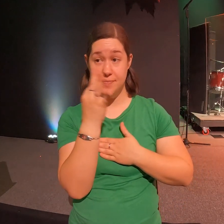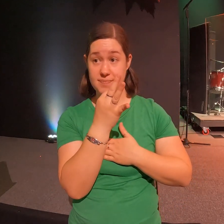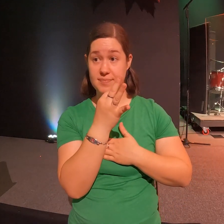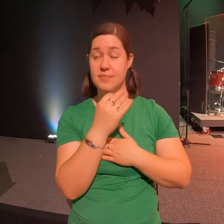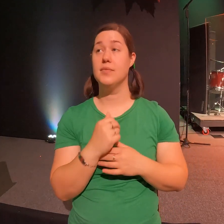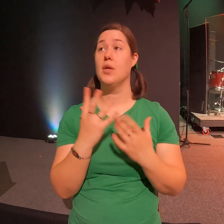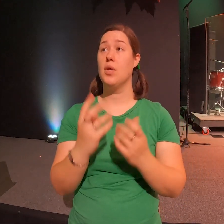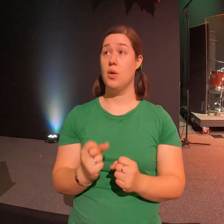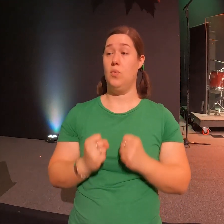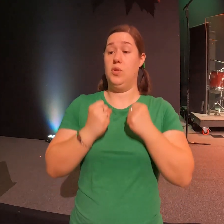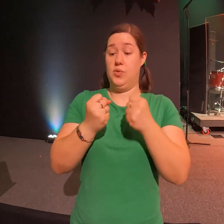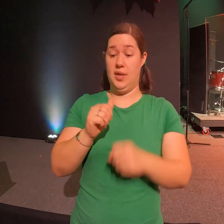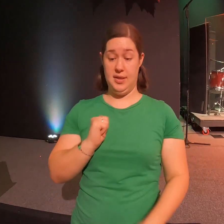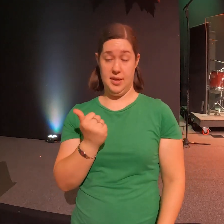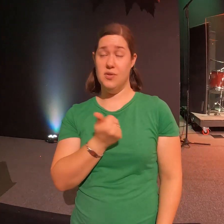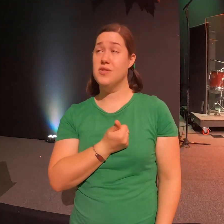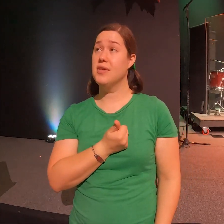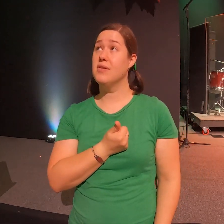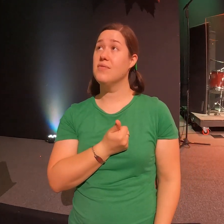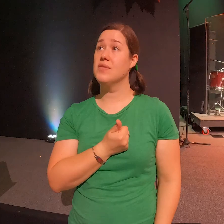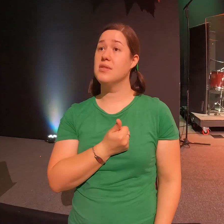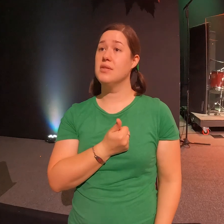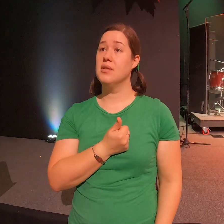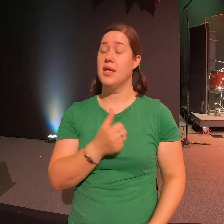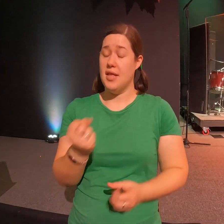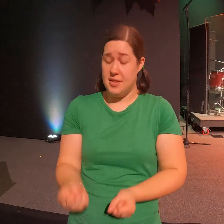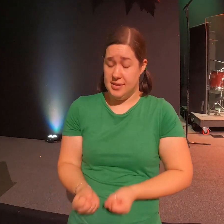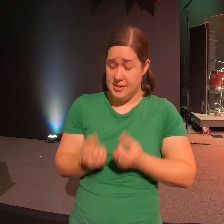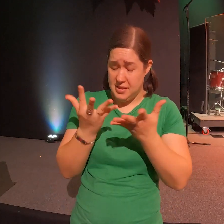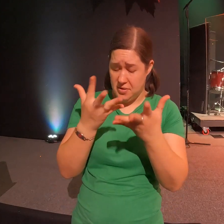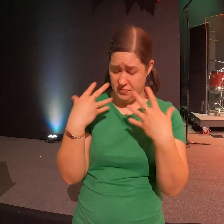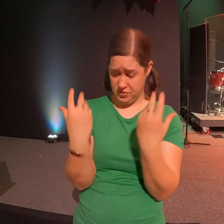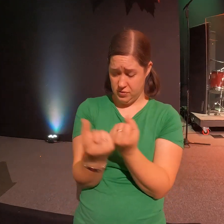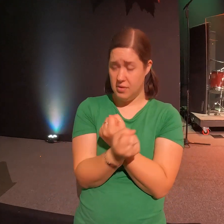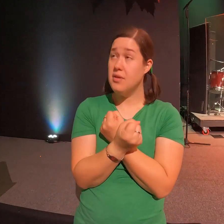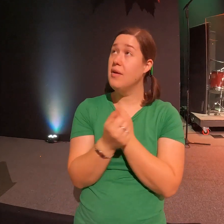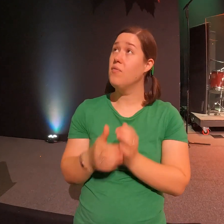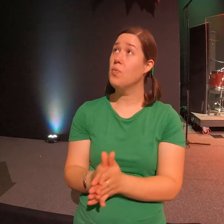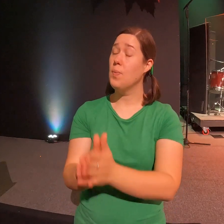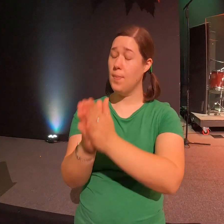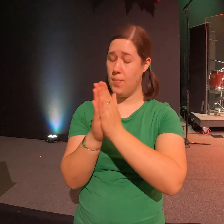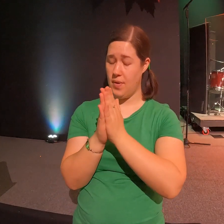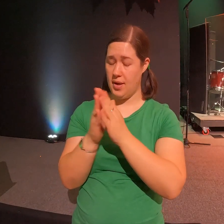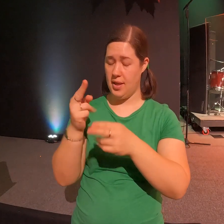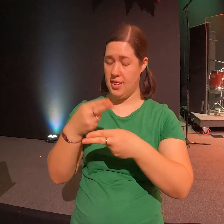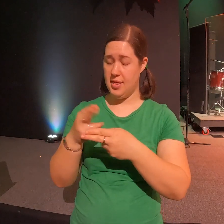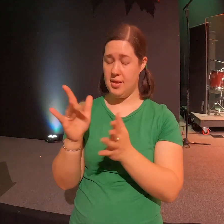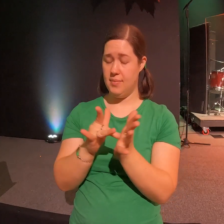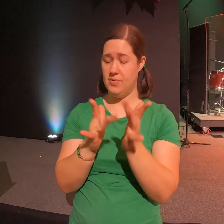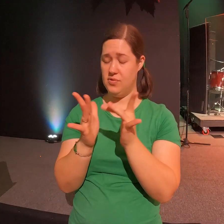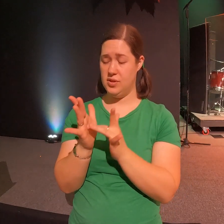ourselves in the sacrificial love that we pray for in the name of Jesus.